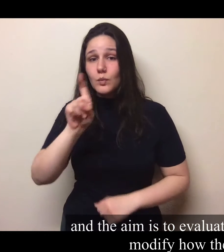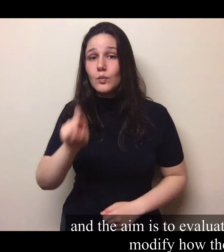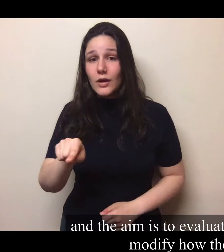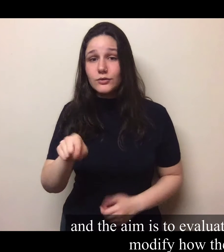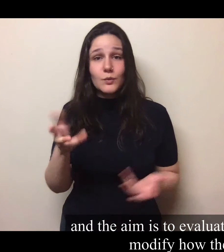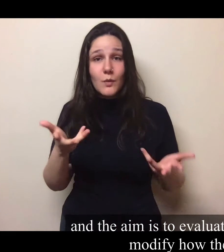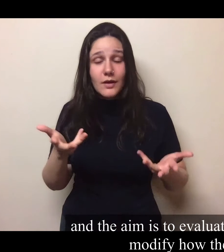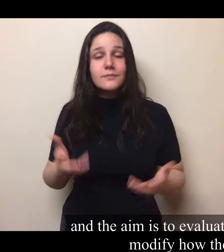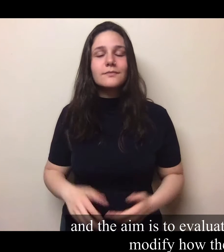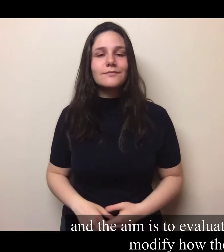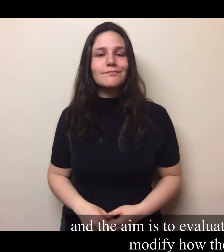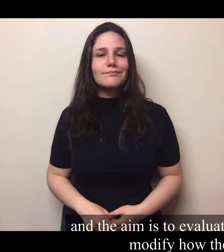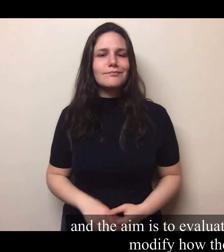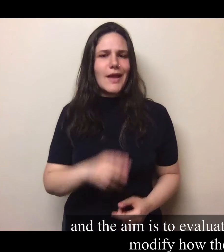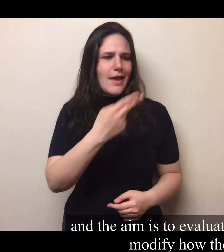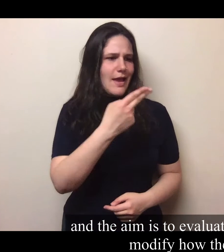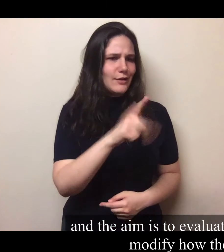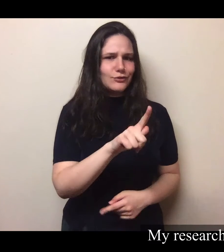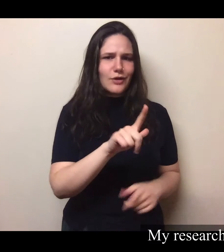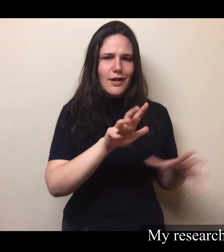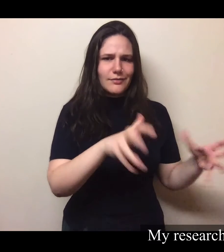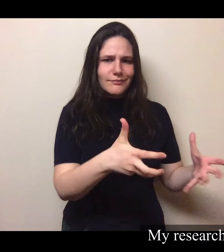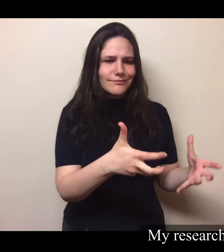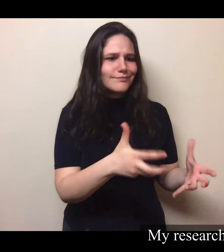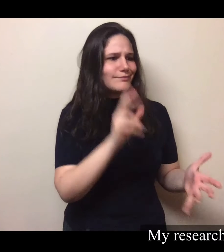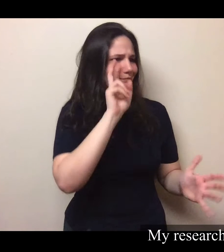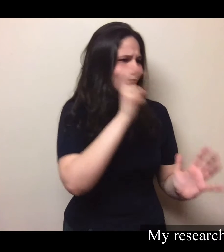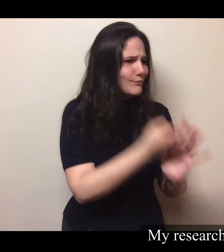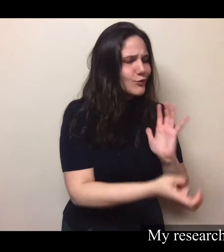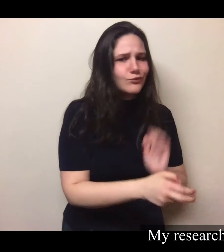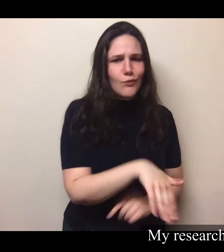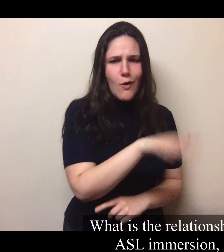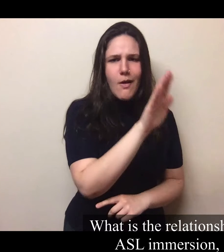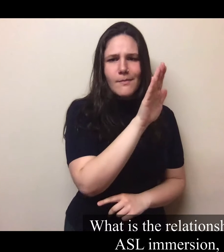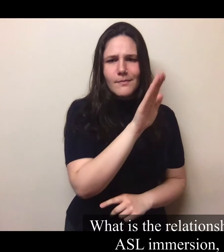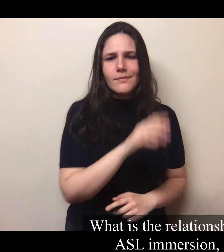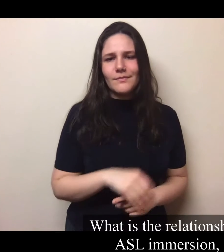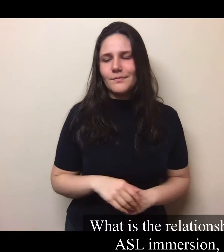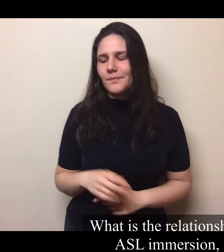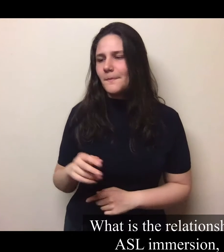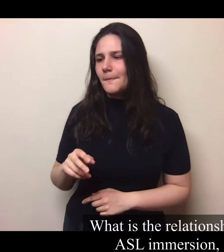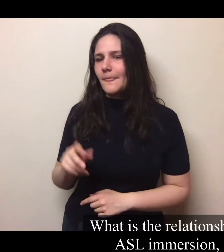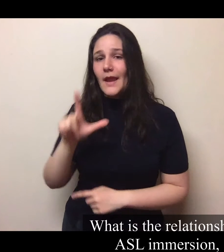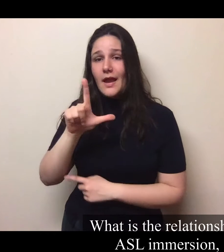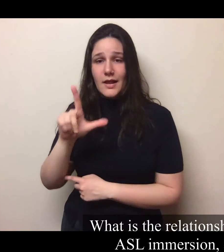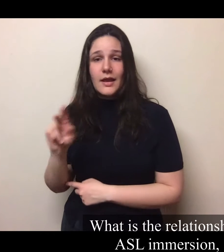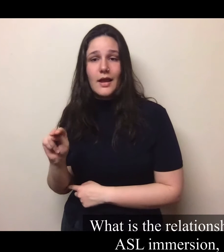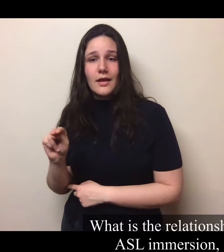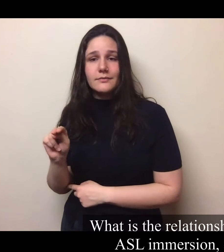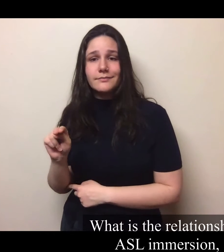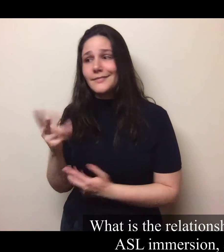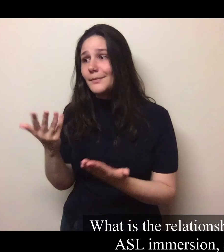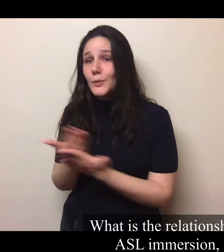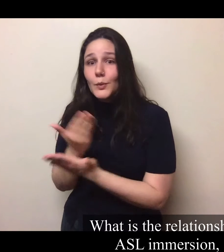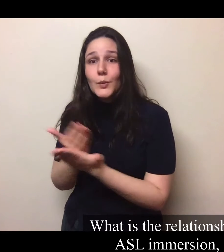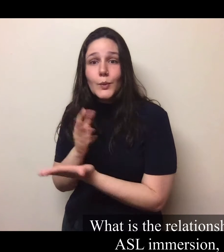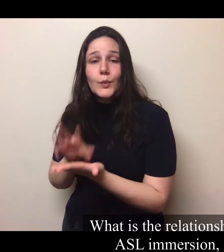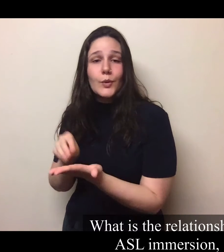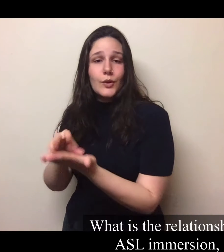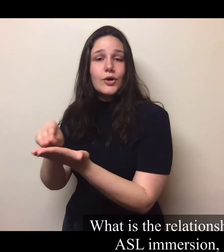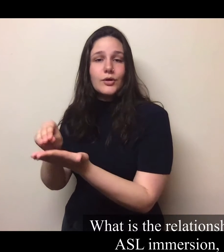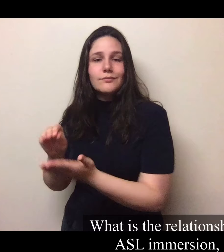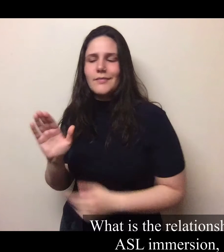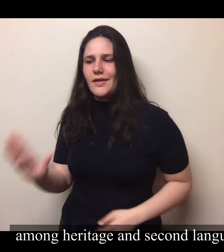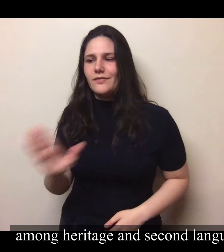modify how they are educated. My research question is, what is the relationship between childhood ASL immersion